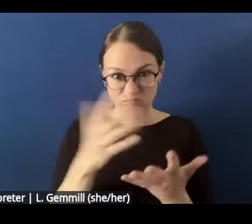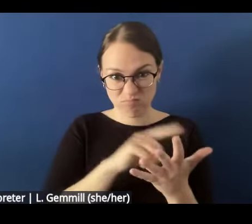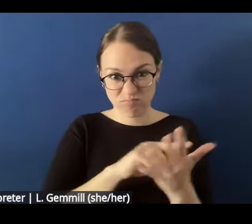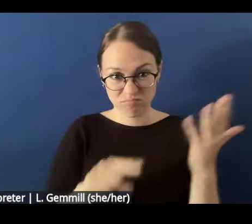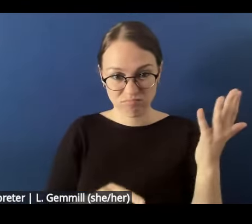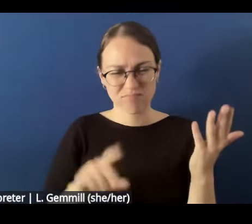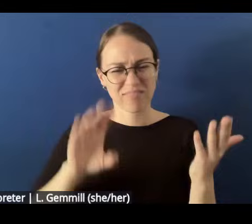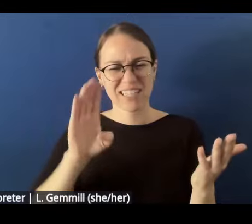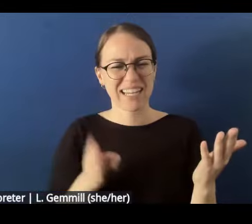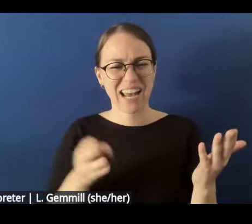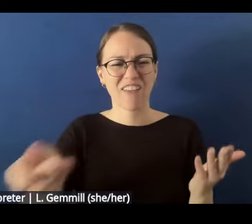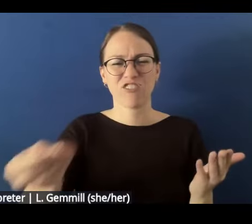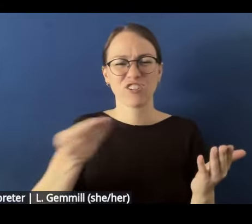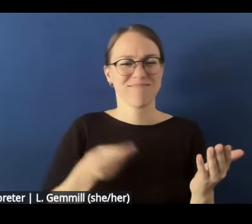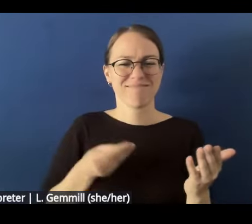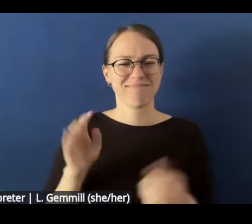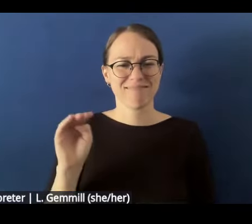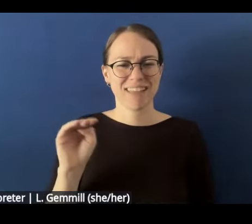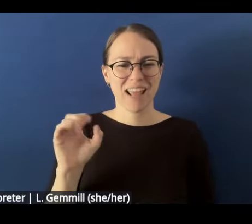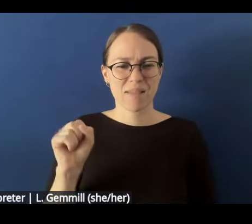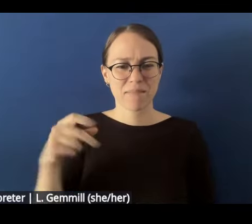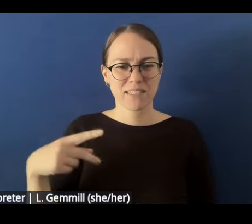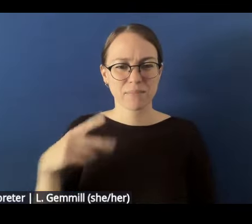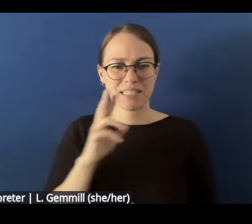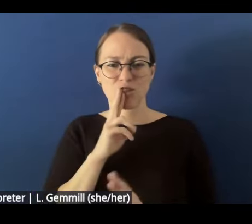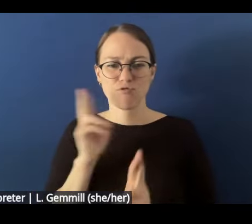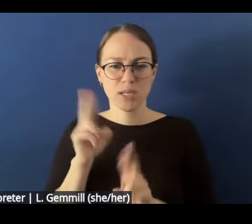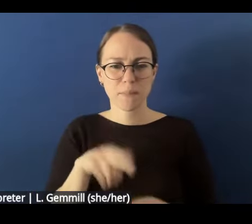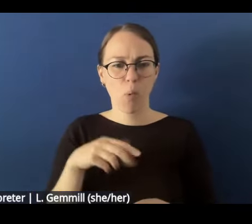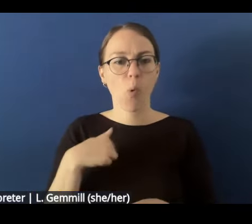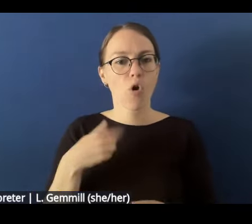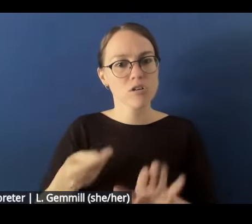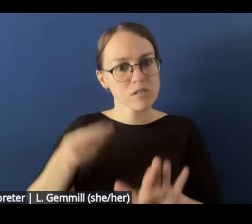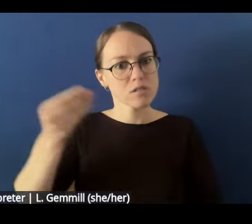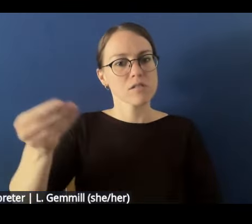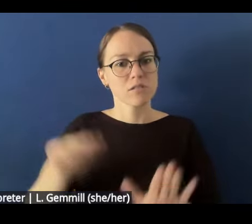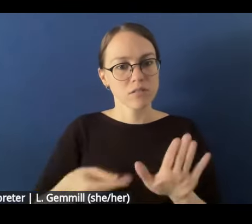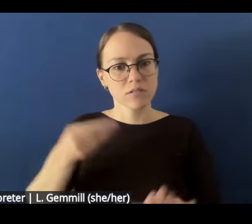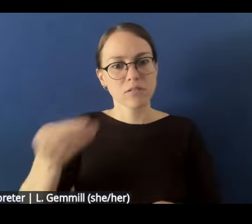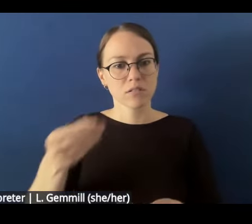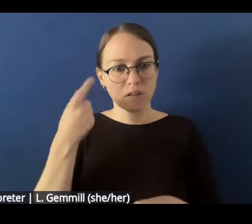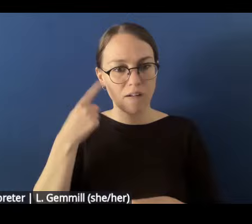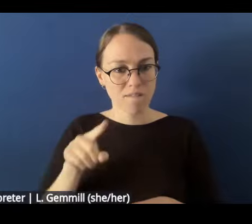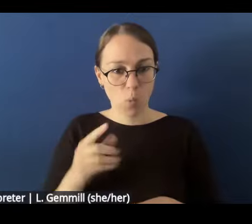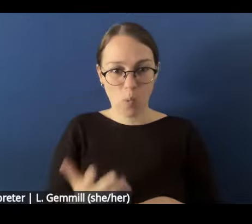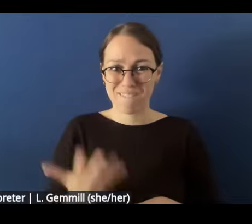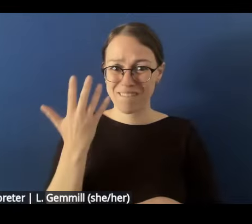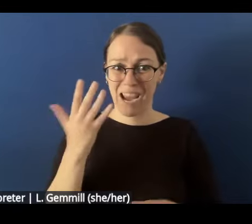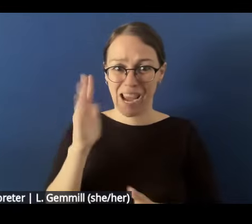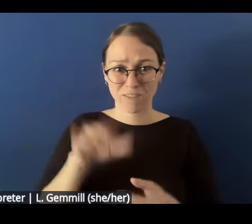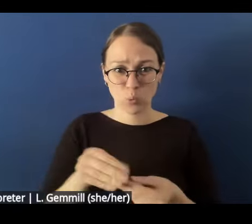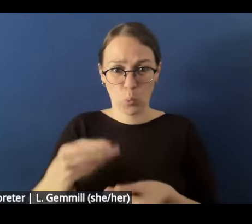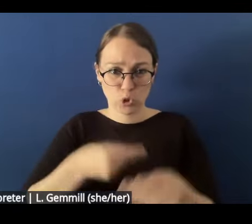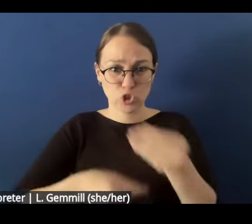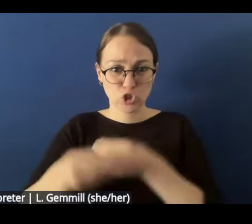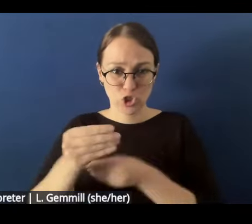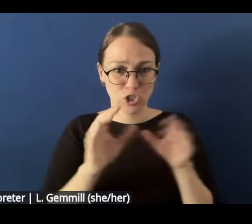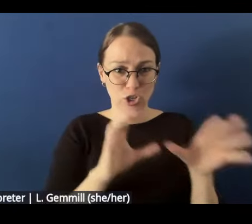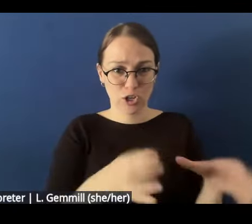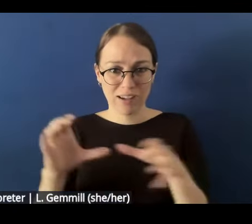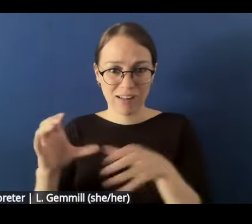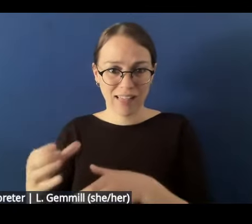5 circulators last cycle that we caught. And I know I know the money's not there,